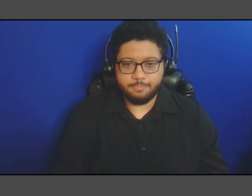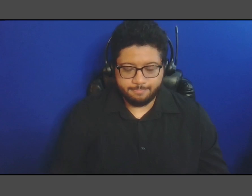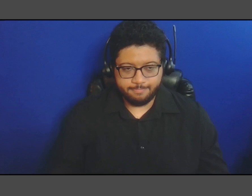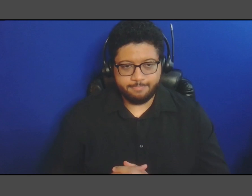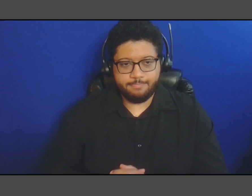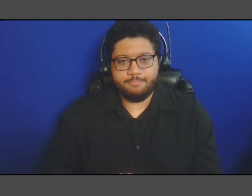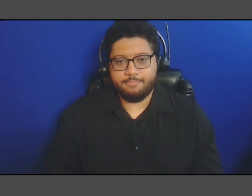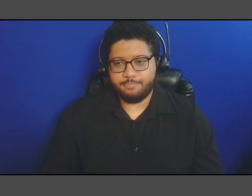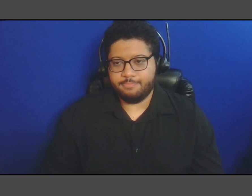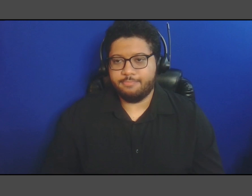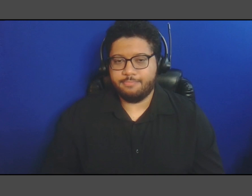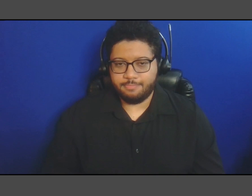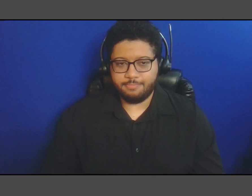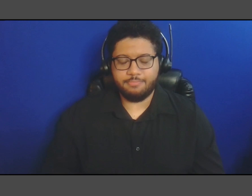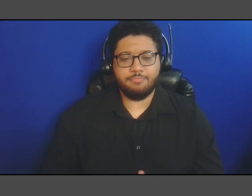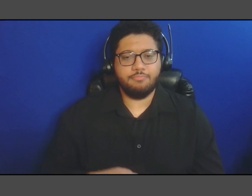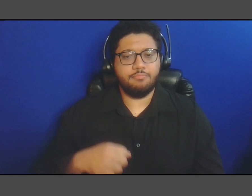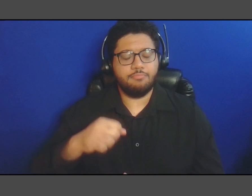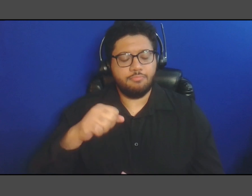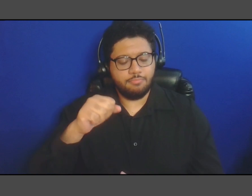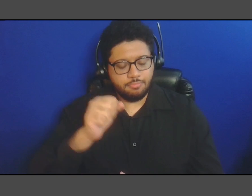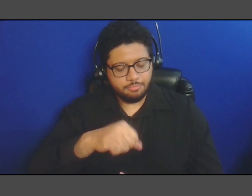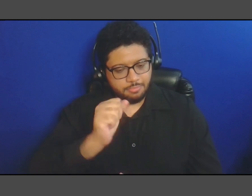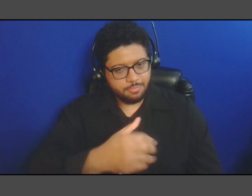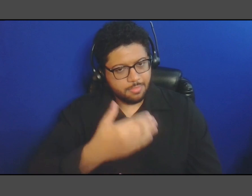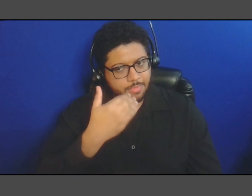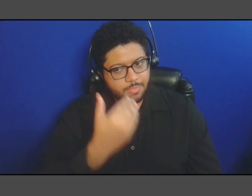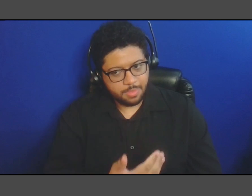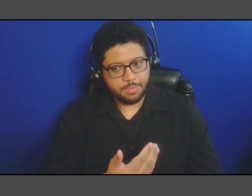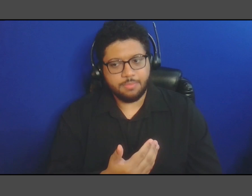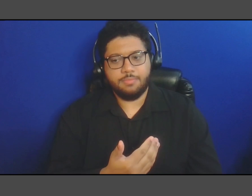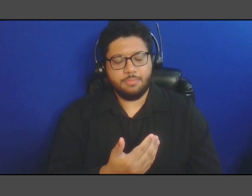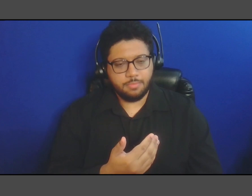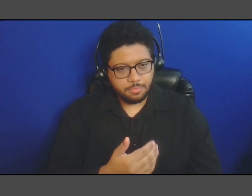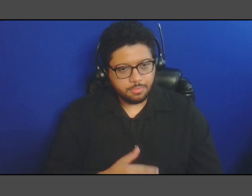Yes, thank you. Well, when